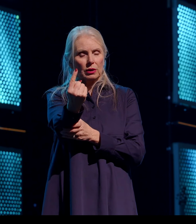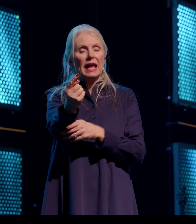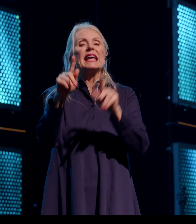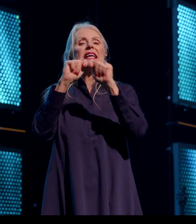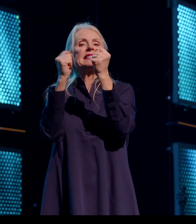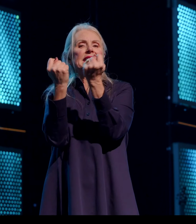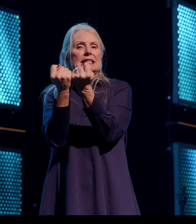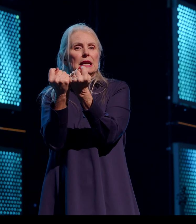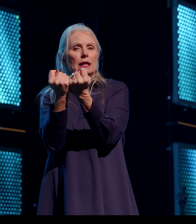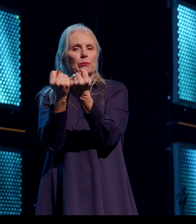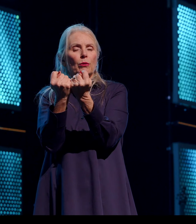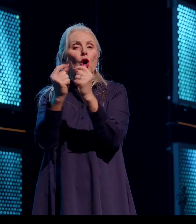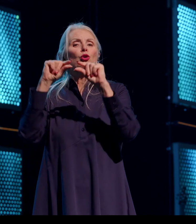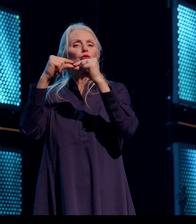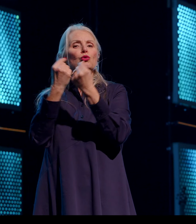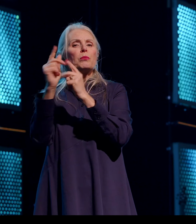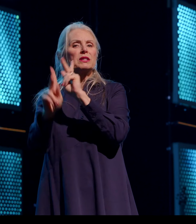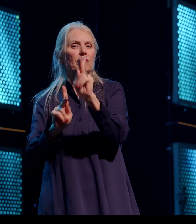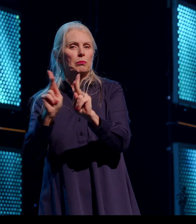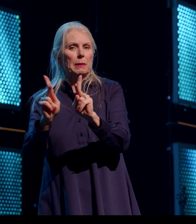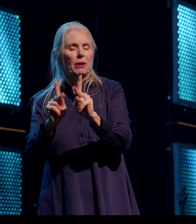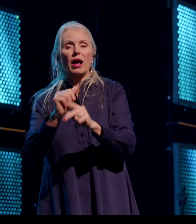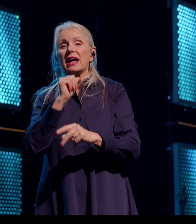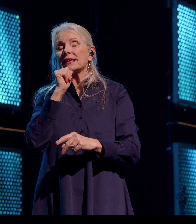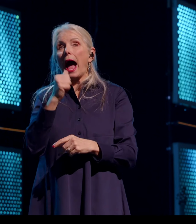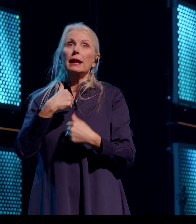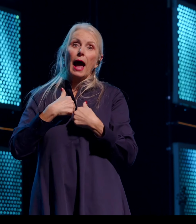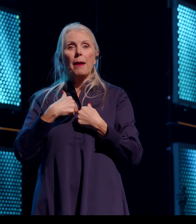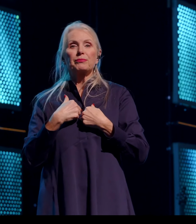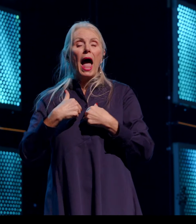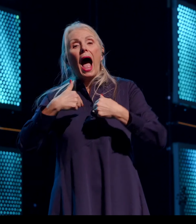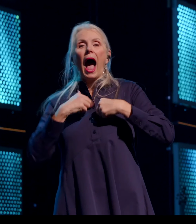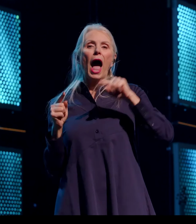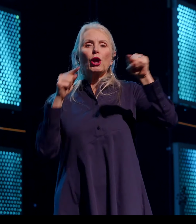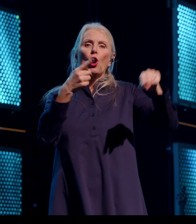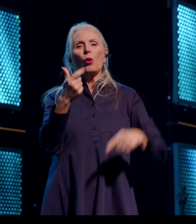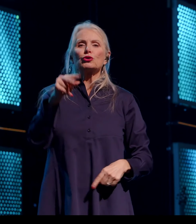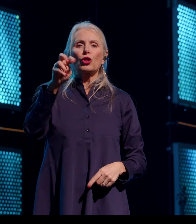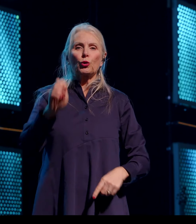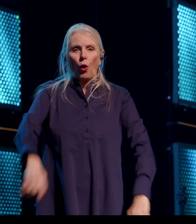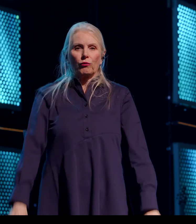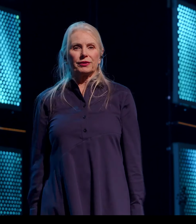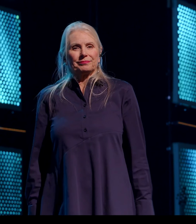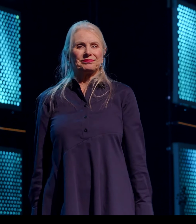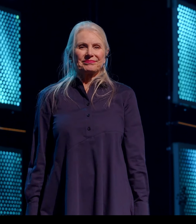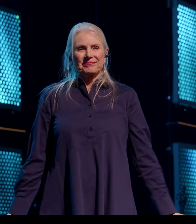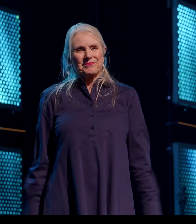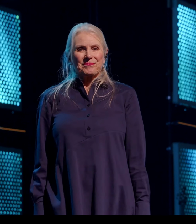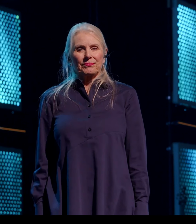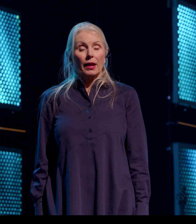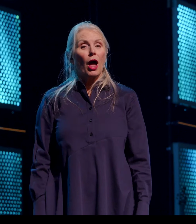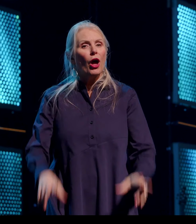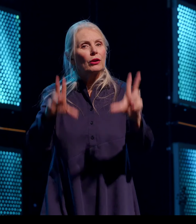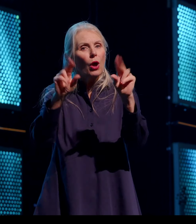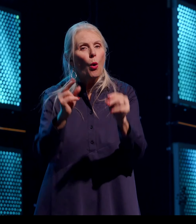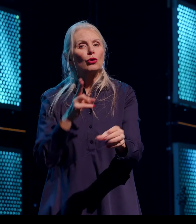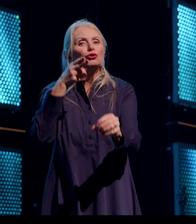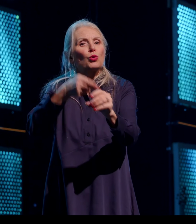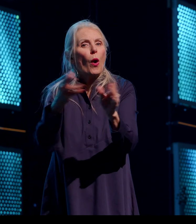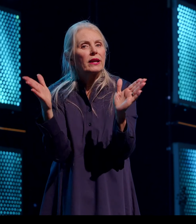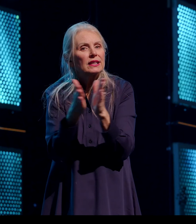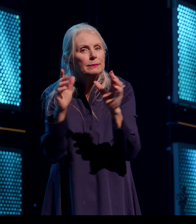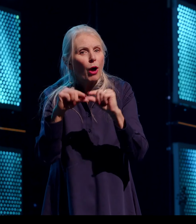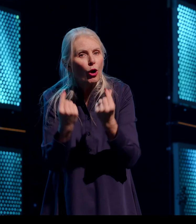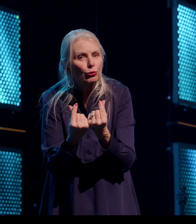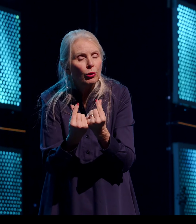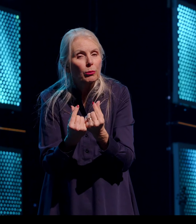teams, groups of people. Not just, oh, I go to the Grove, but I do nothing else with the Grove. I'm just by myself. Join a small group. Join